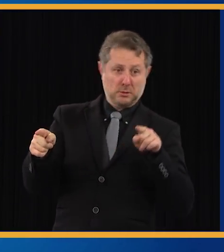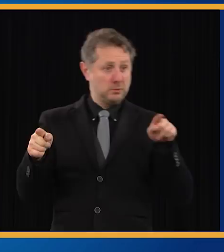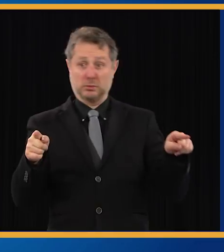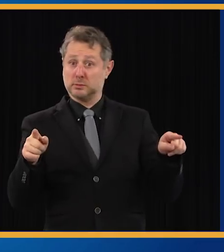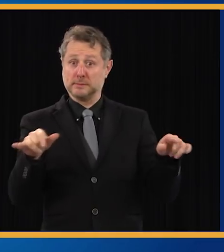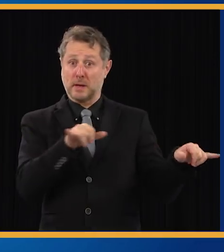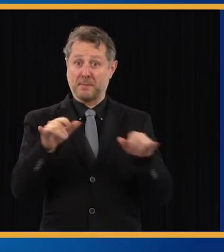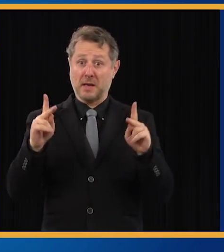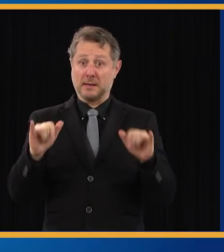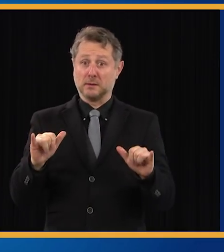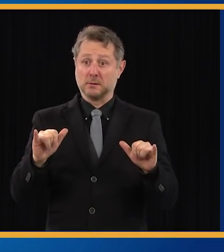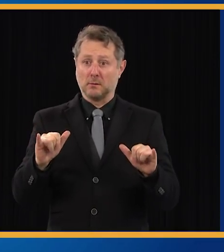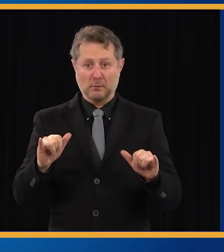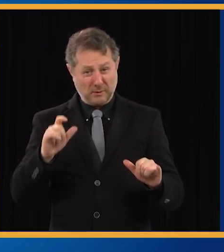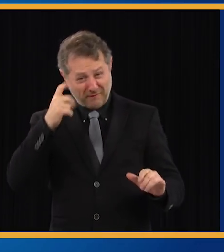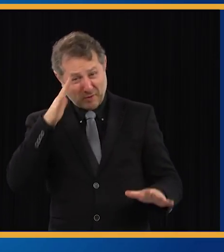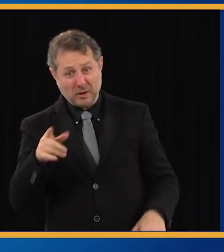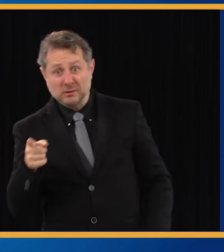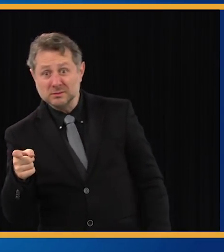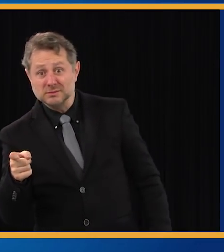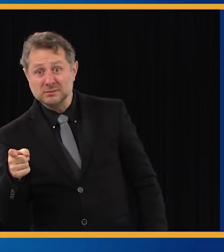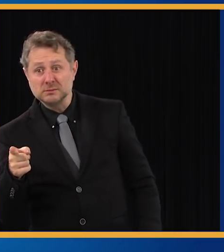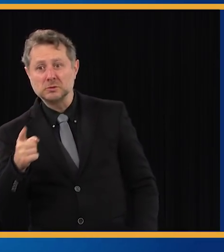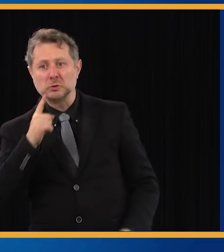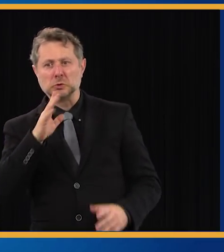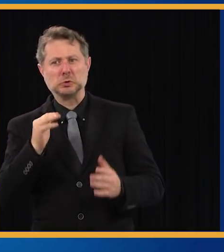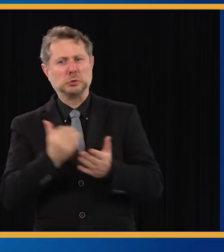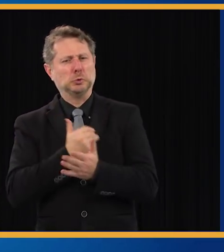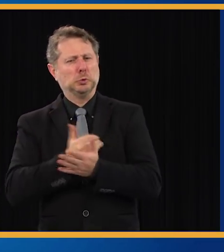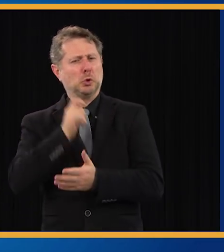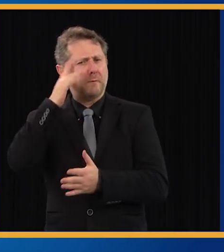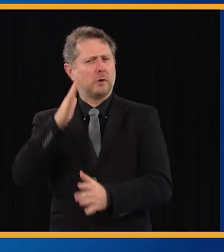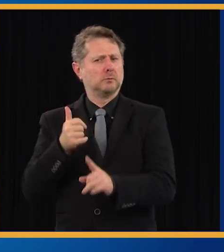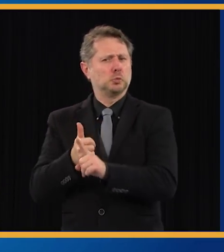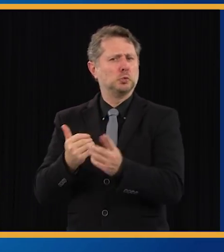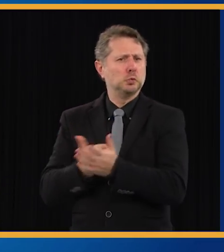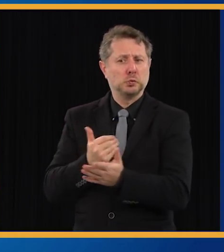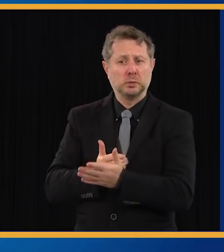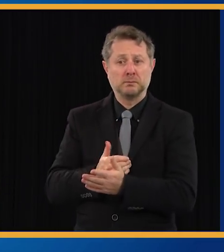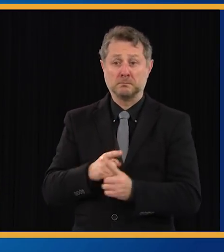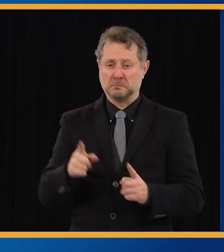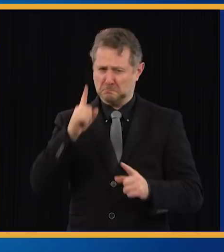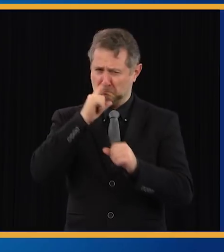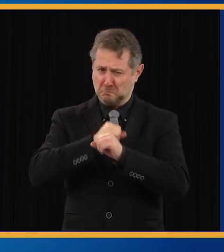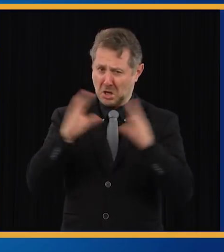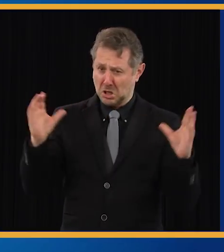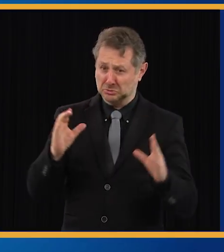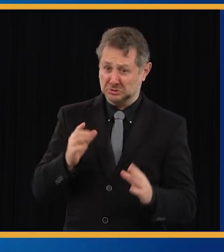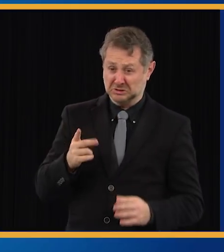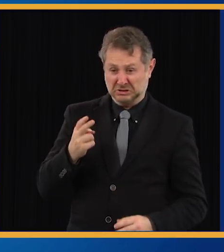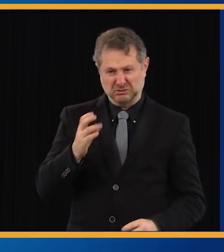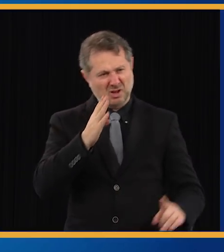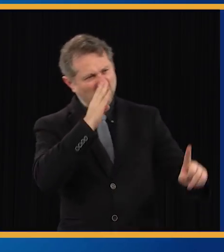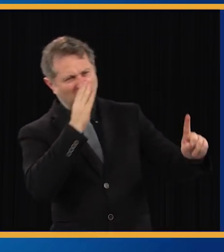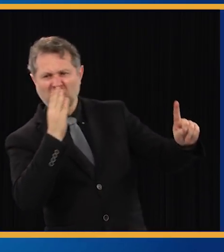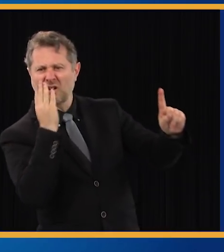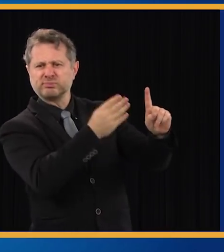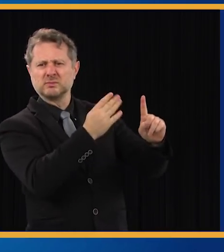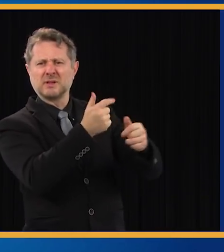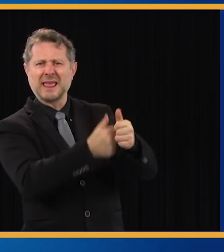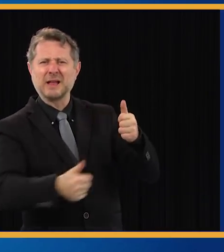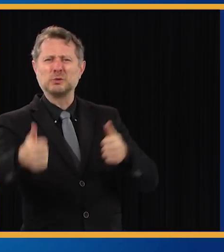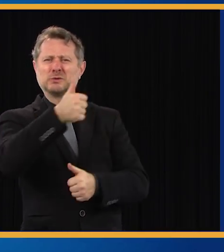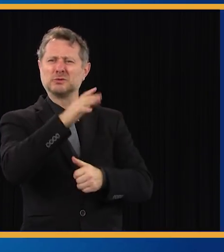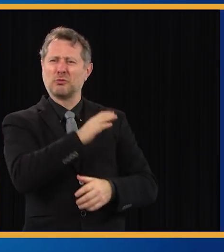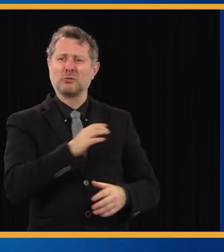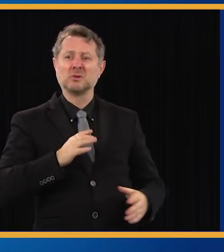Andy, who is a relatively new governor, to stand up to a senior official and speak truth to power. That